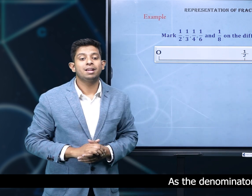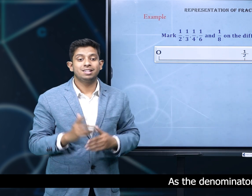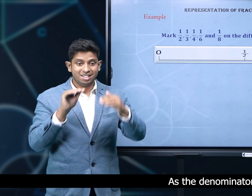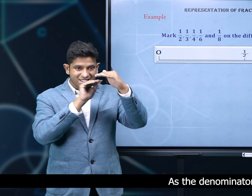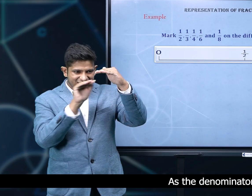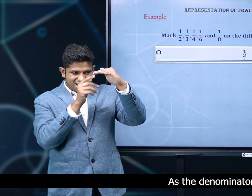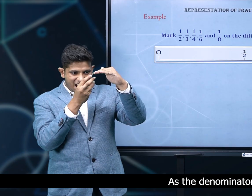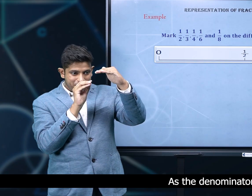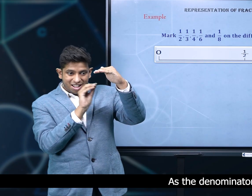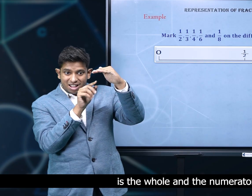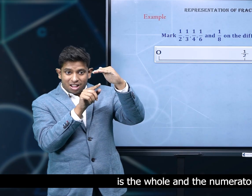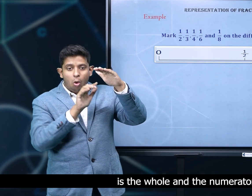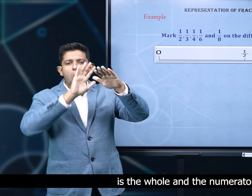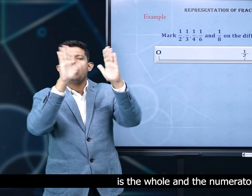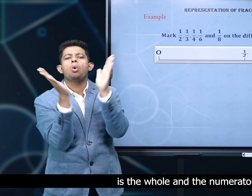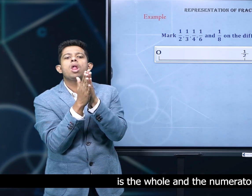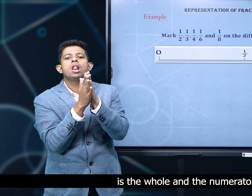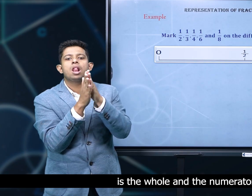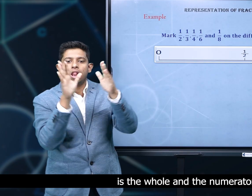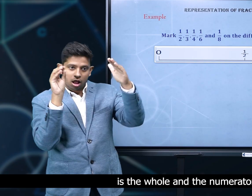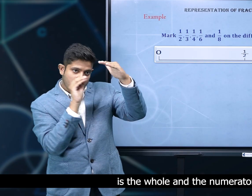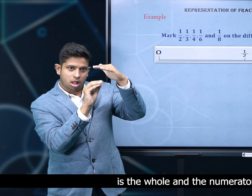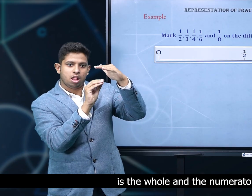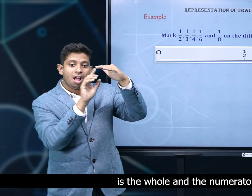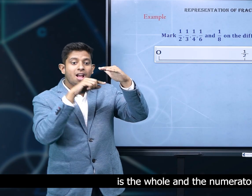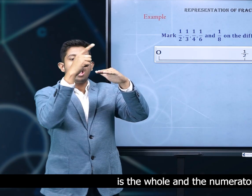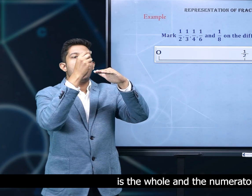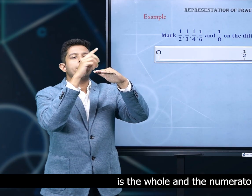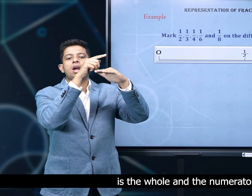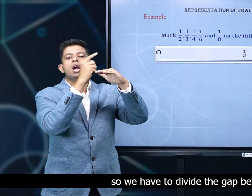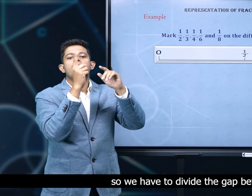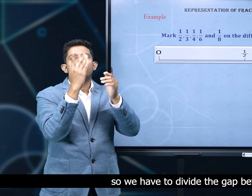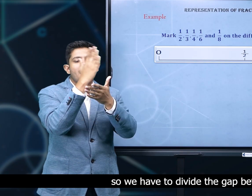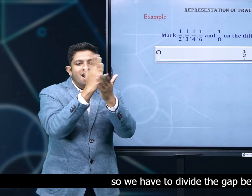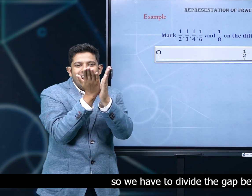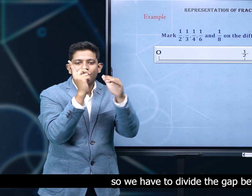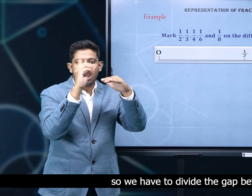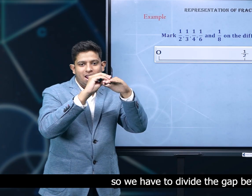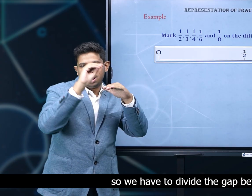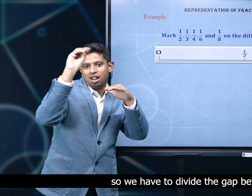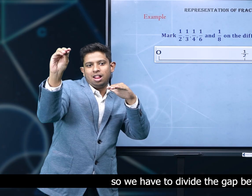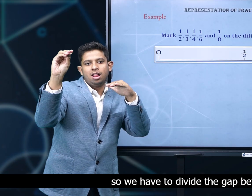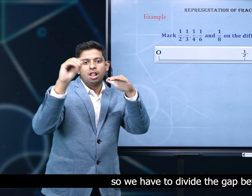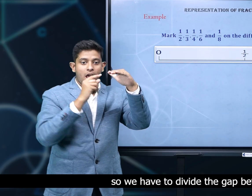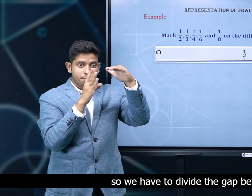As the denominator is the whole and the numerator is the part, so we have to divide the gap between 0 and